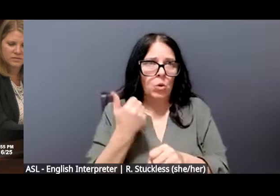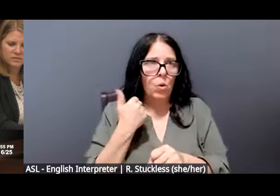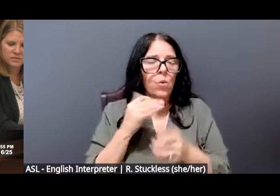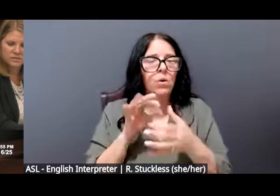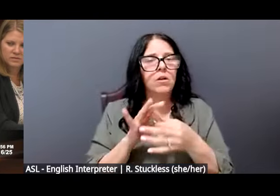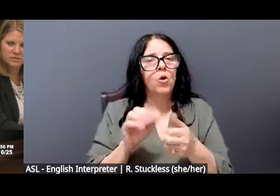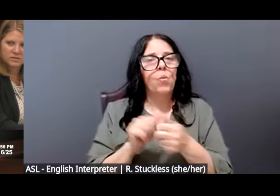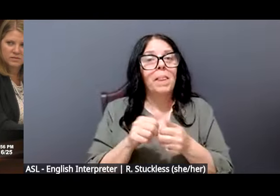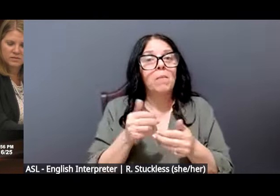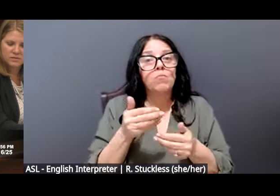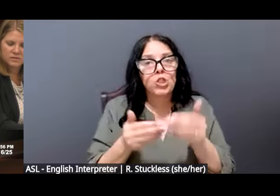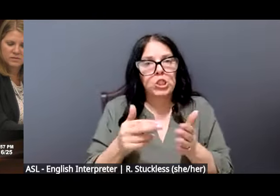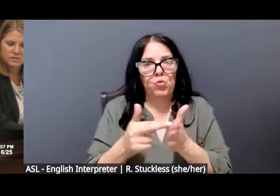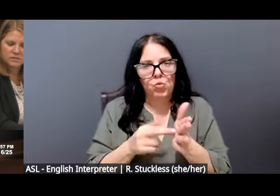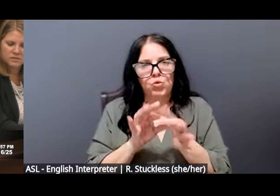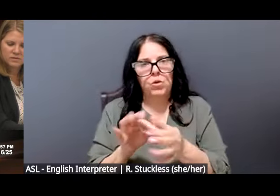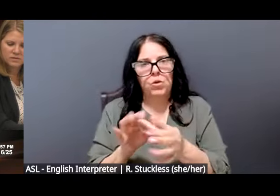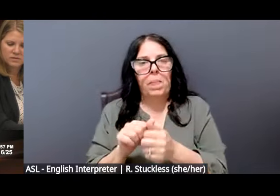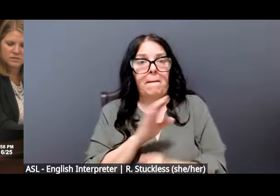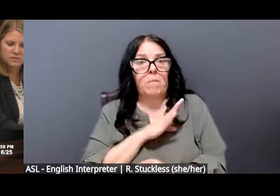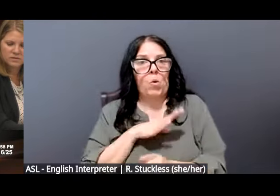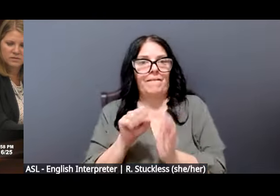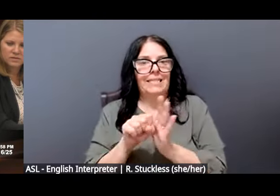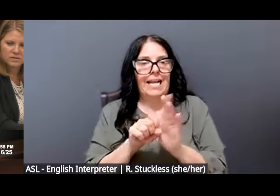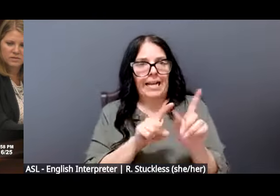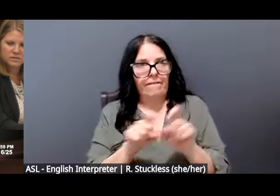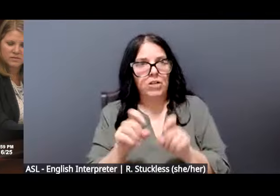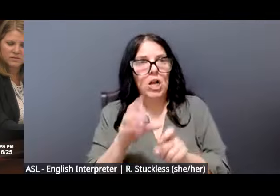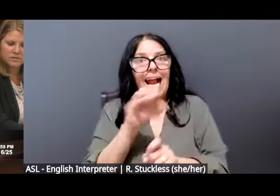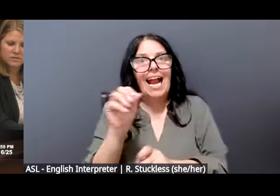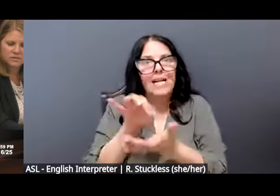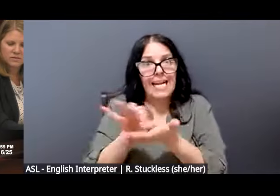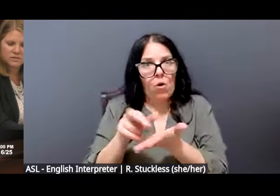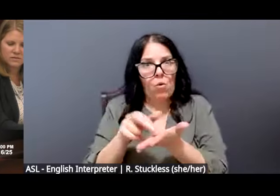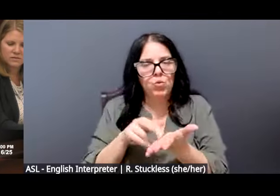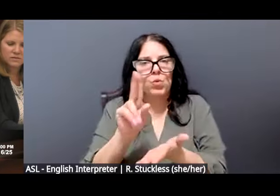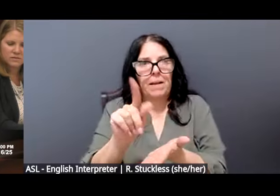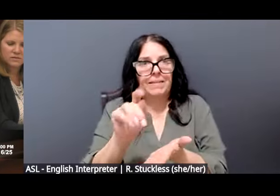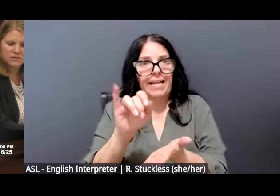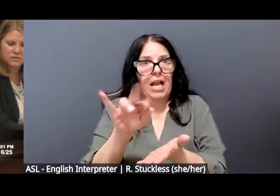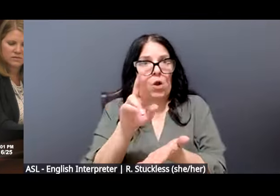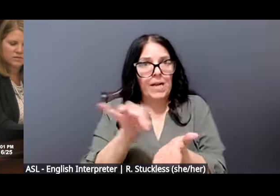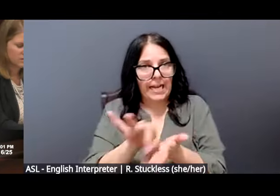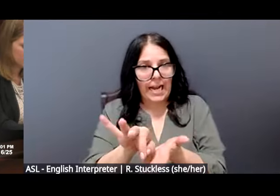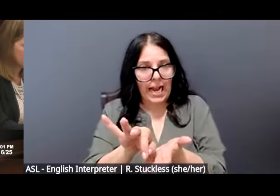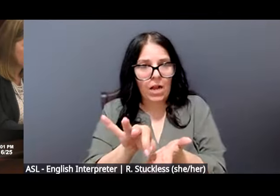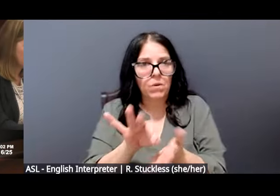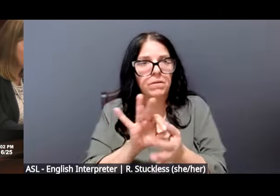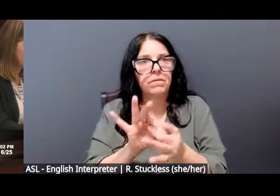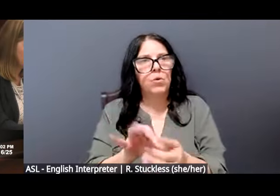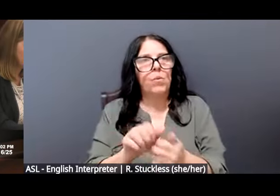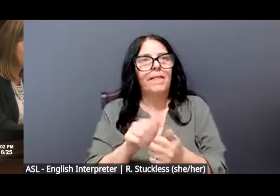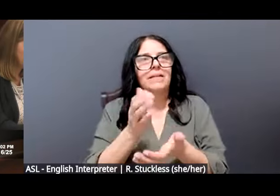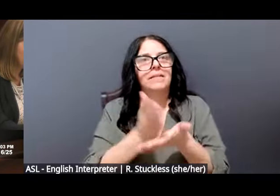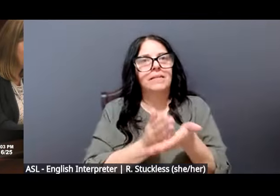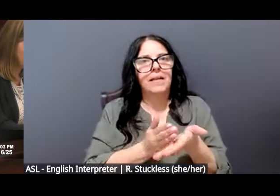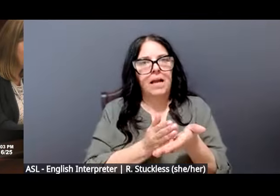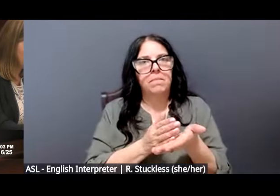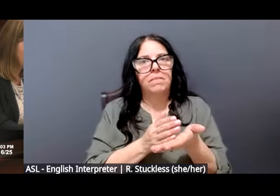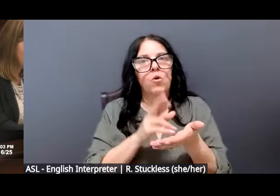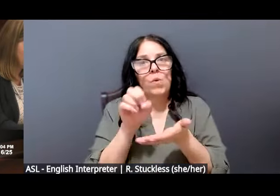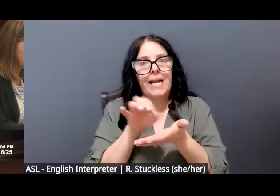the recount rules, to update our recount rules, largely in response to some of the things. The recount rules were in response to some of the statewide